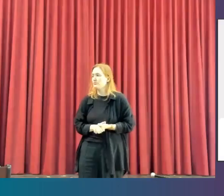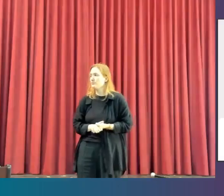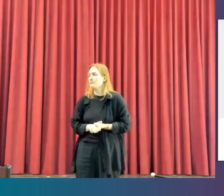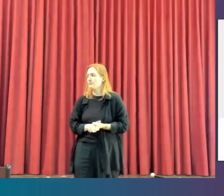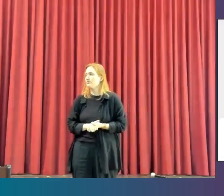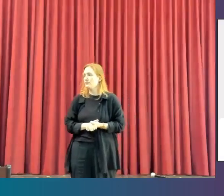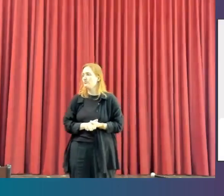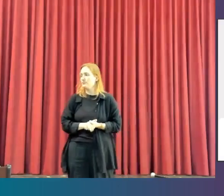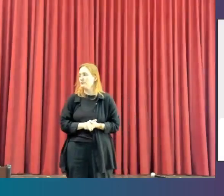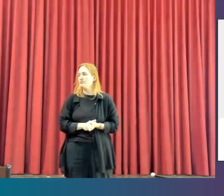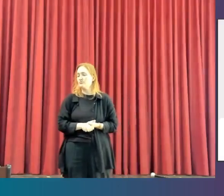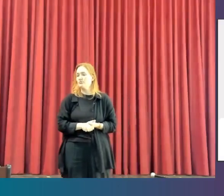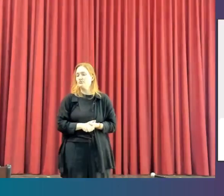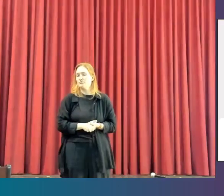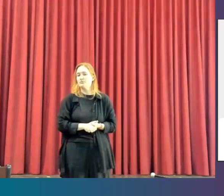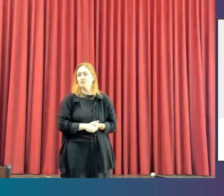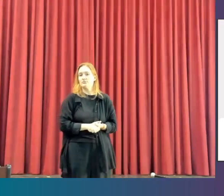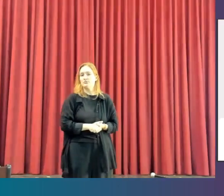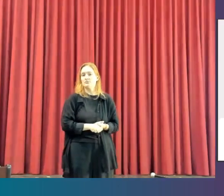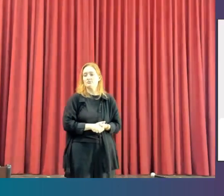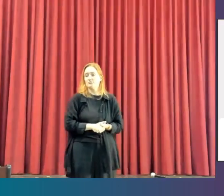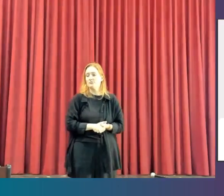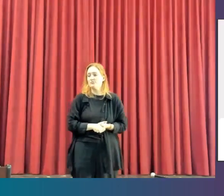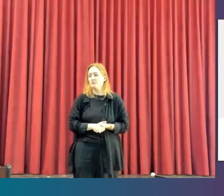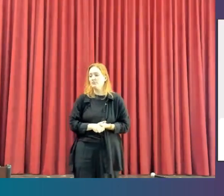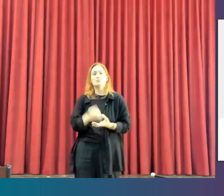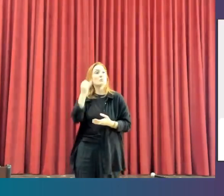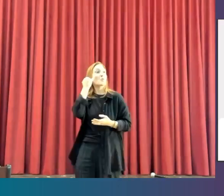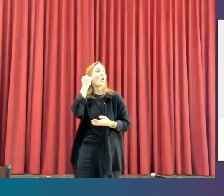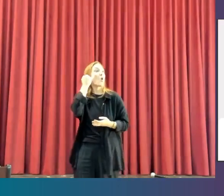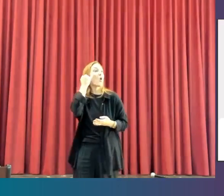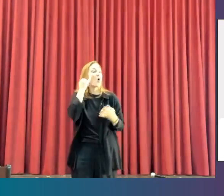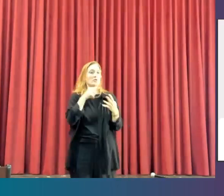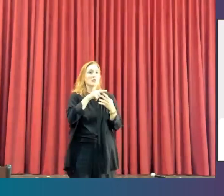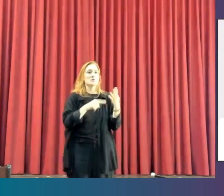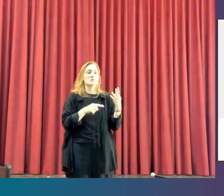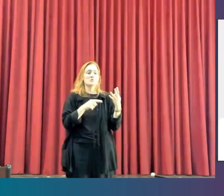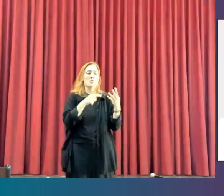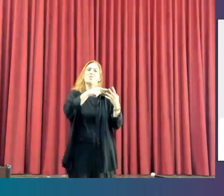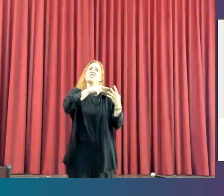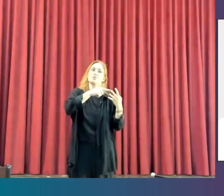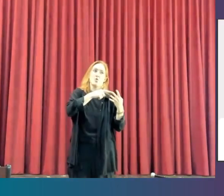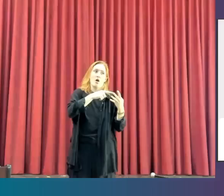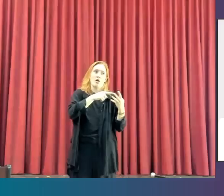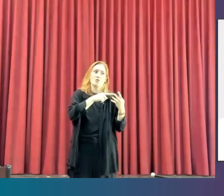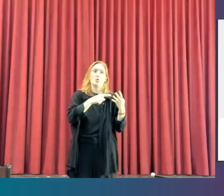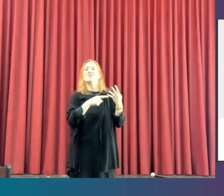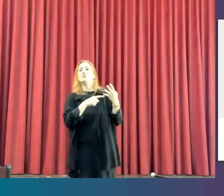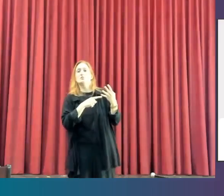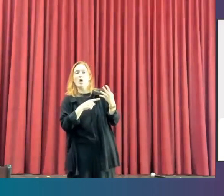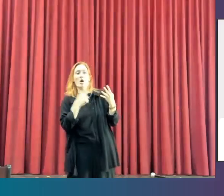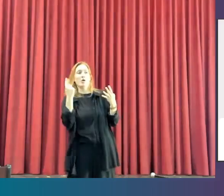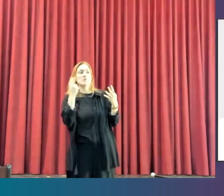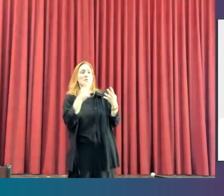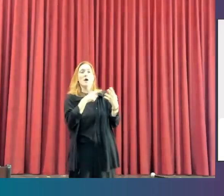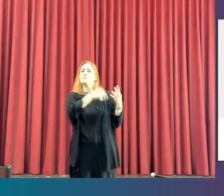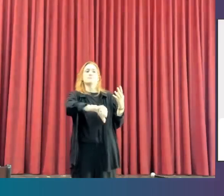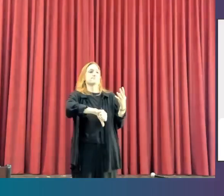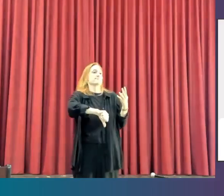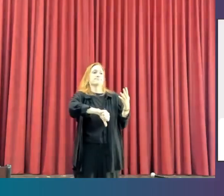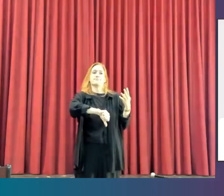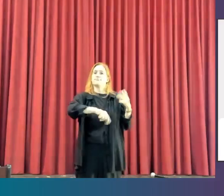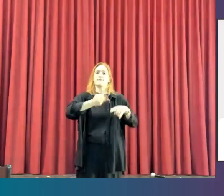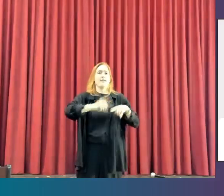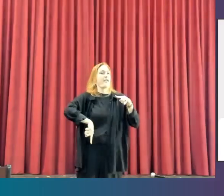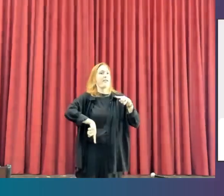And so if a landlord considers this and they decide ultimately we can't grant this request, they need to